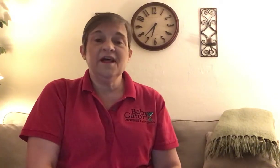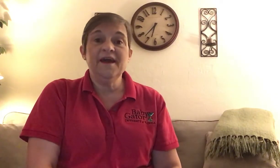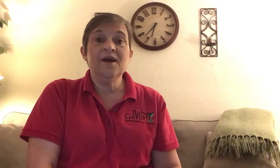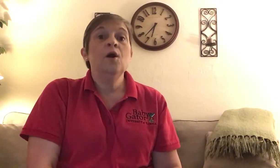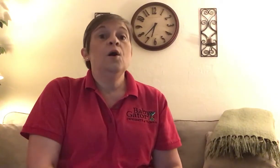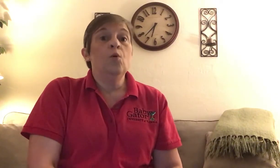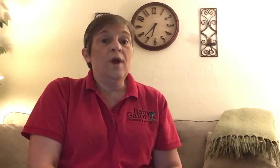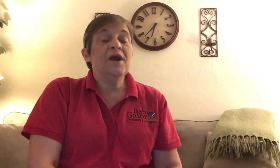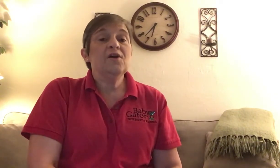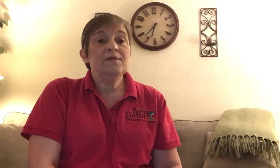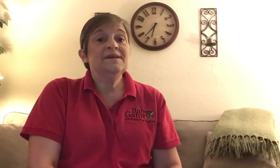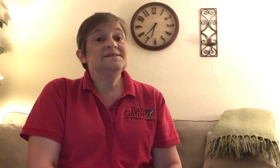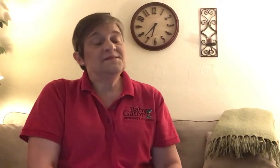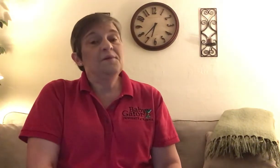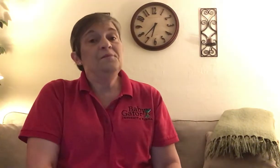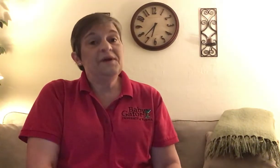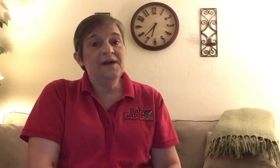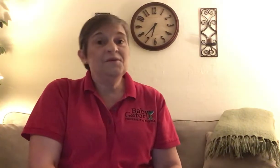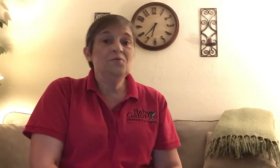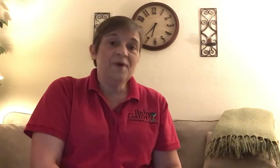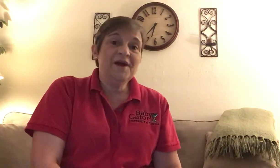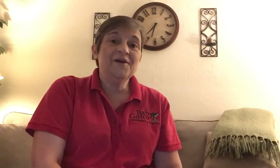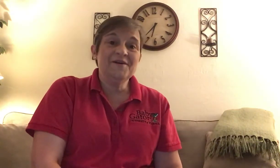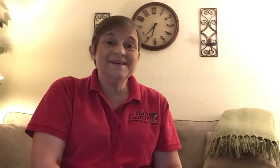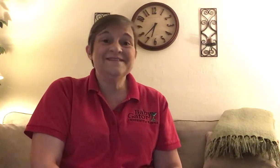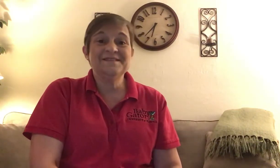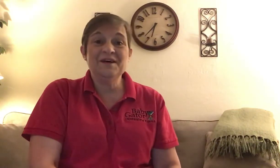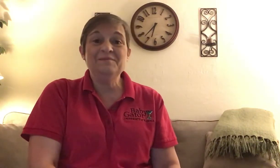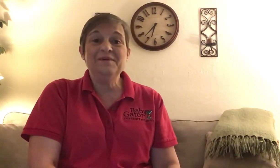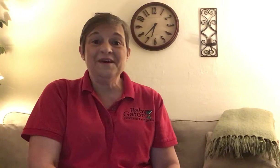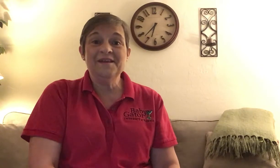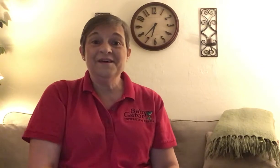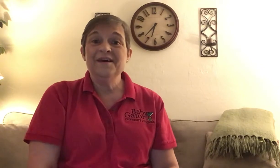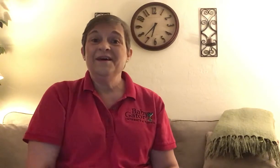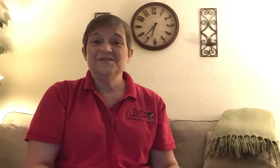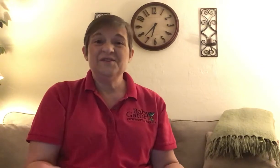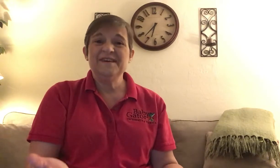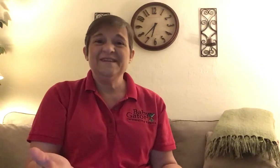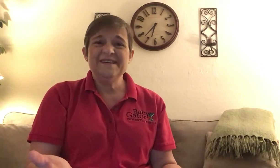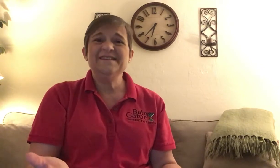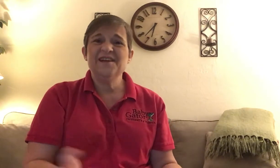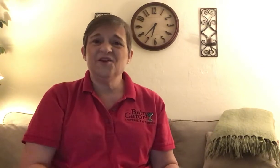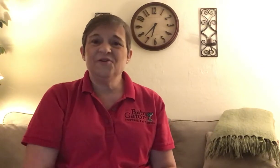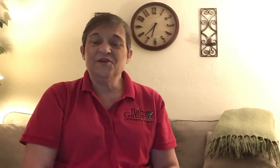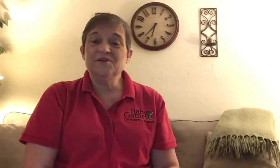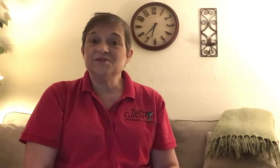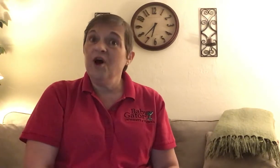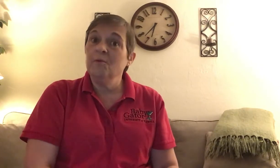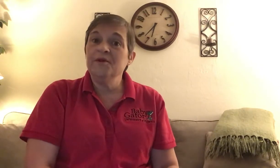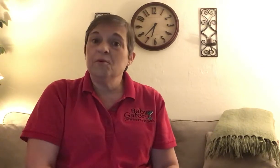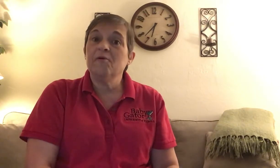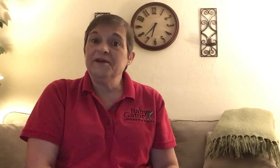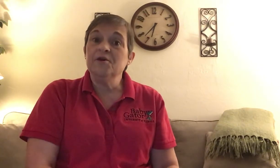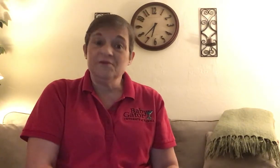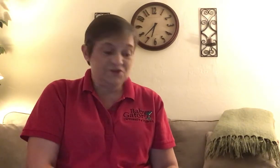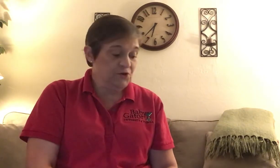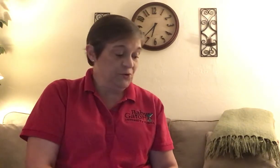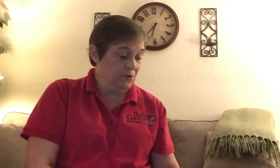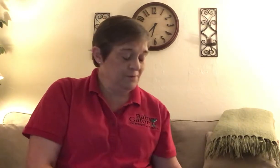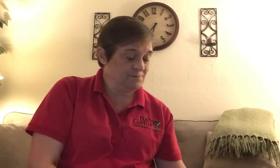like, where is Thumbkin? Where is Thumbkin? So see, it's easy to learn a new song when you already know the tune.